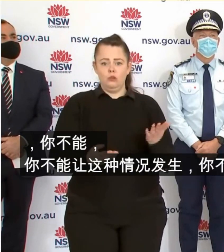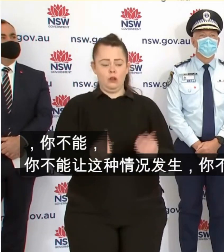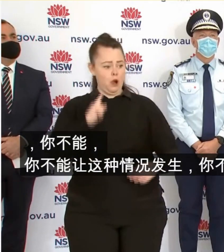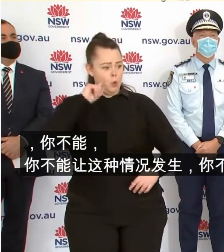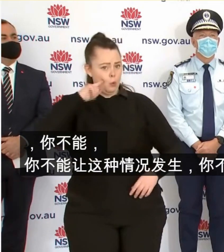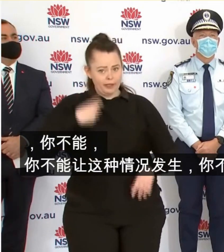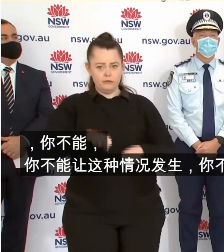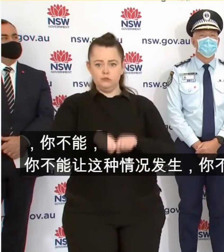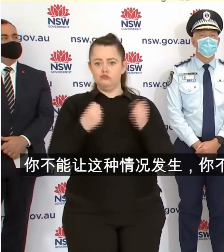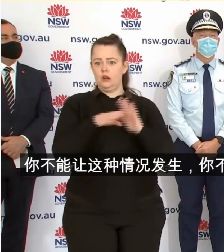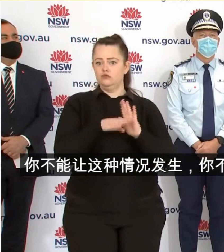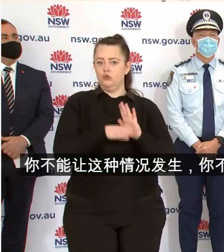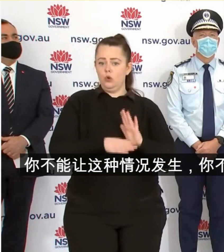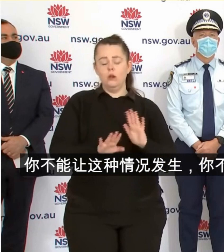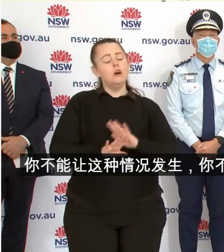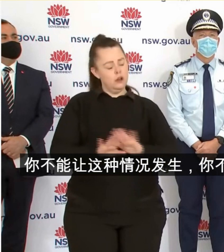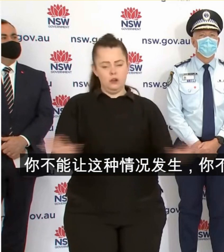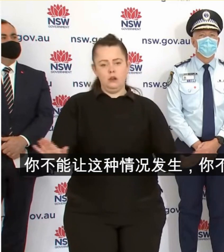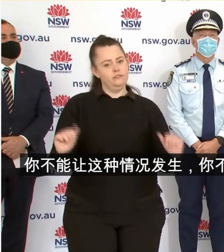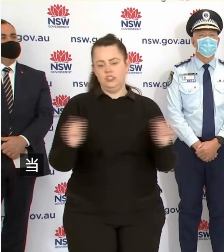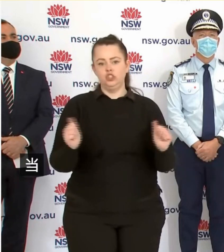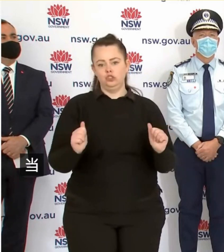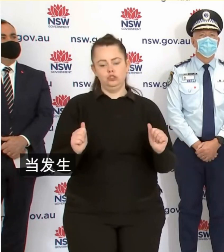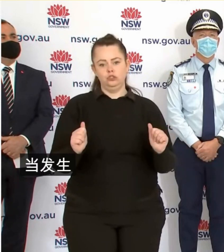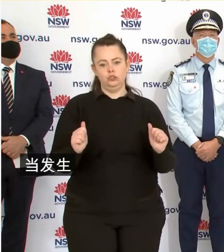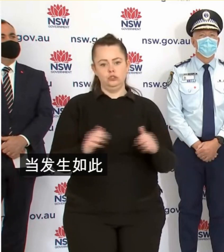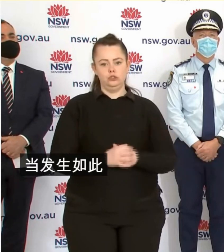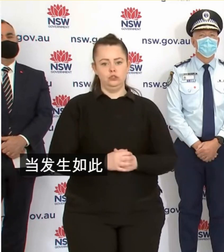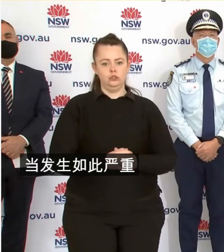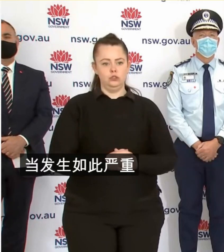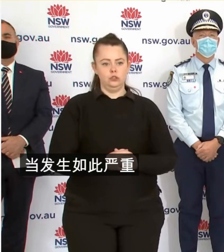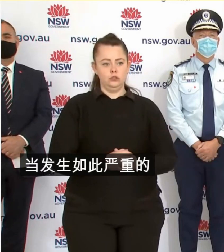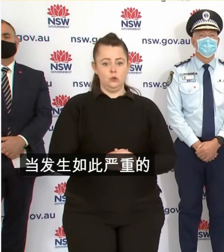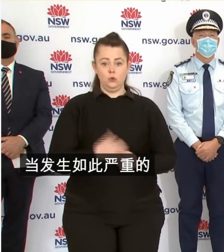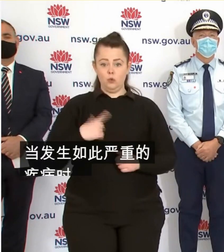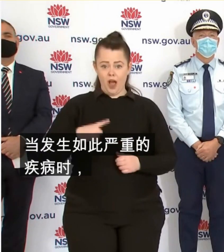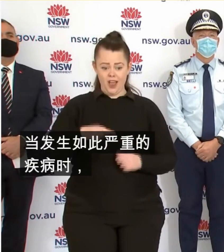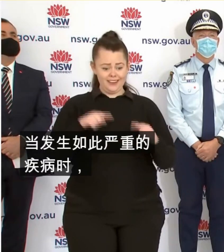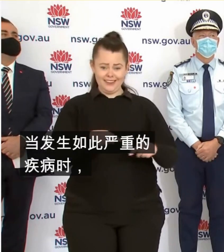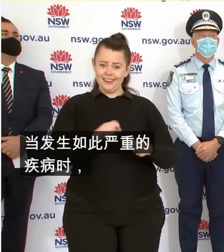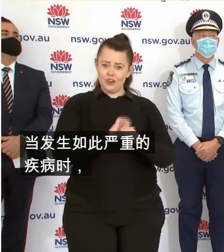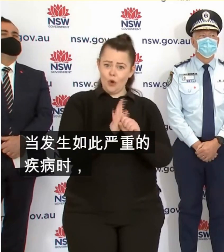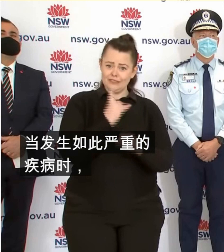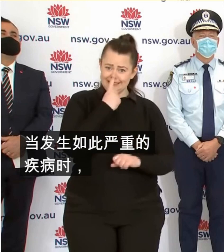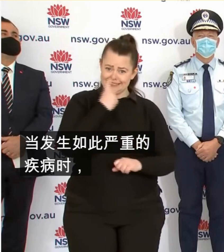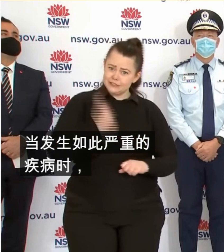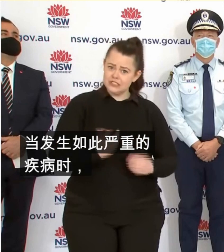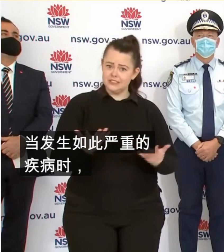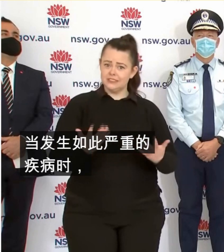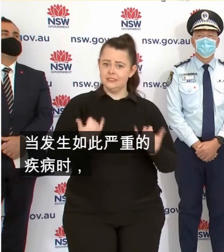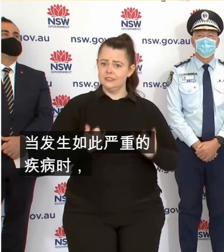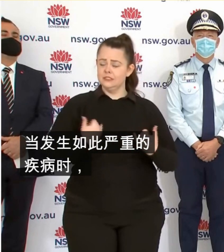can't have that happen. You can't have that happen when there's such a serious disease. Premier. Why do